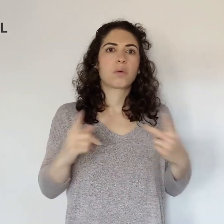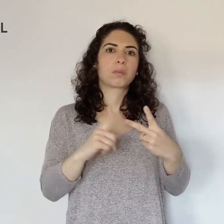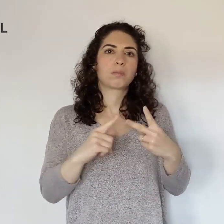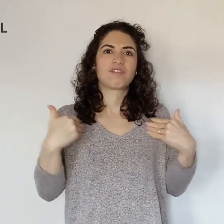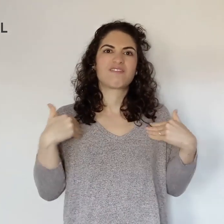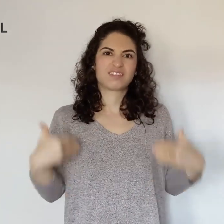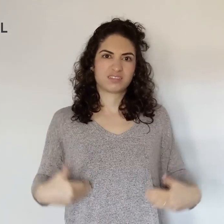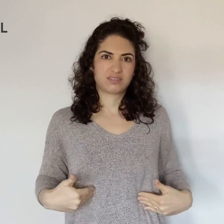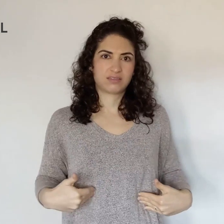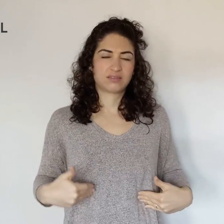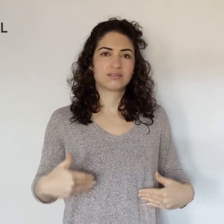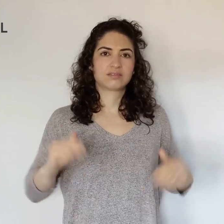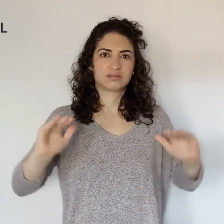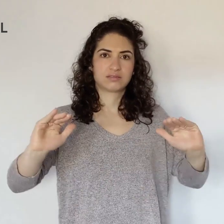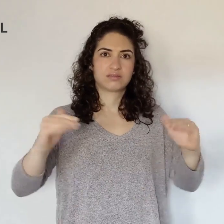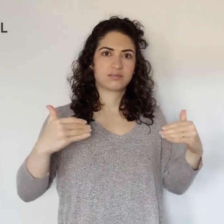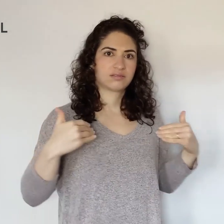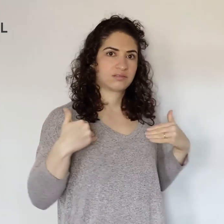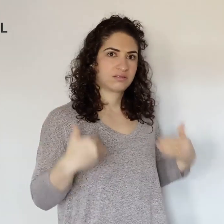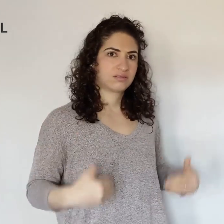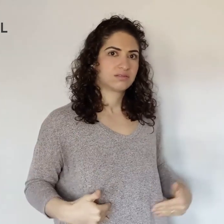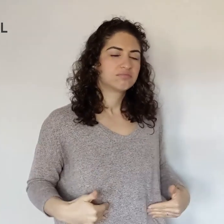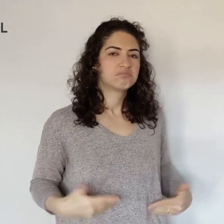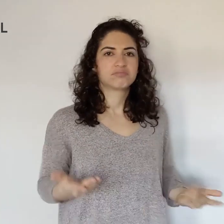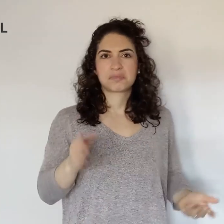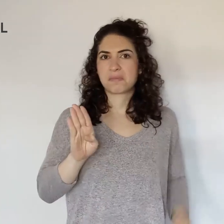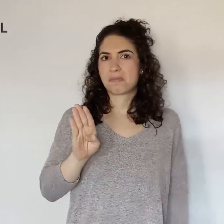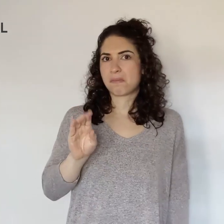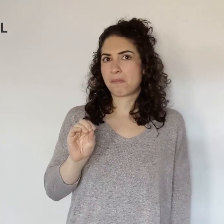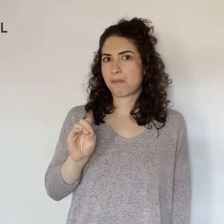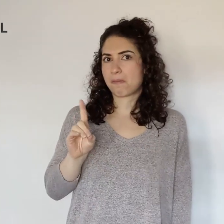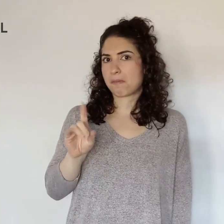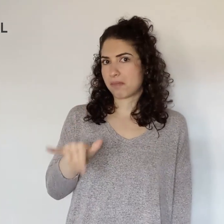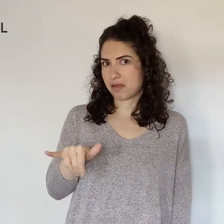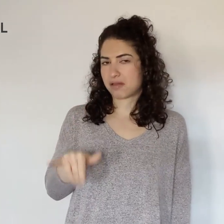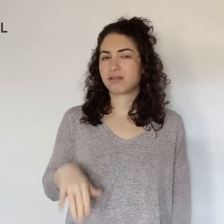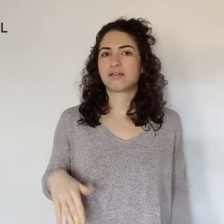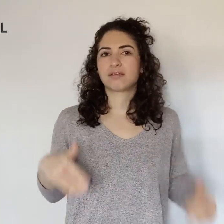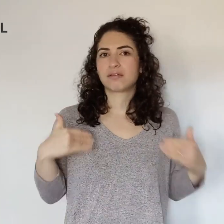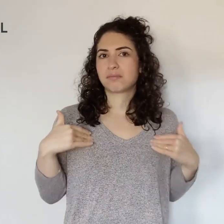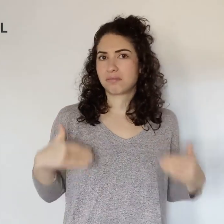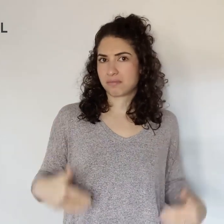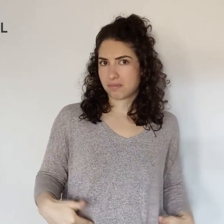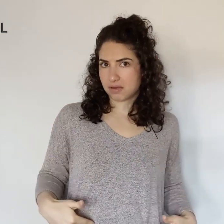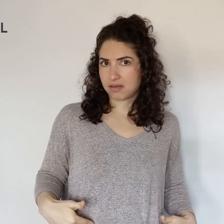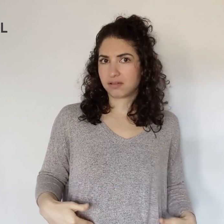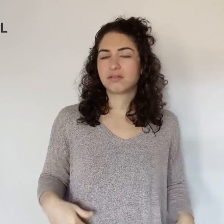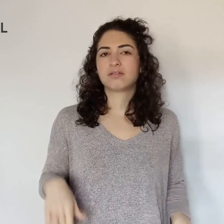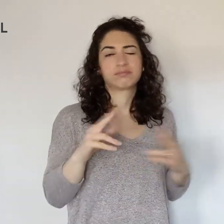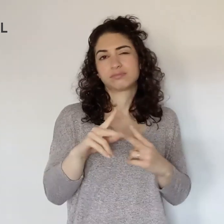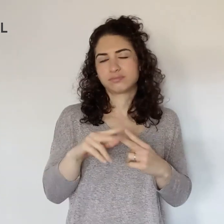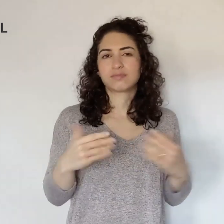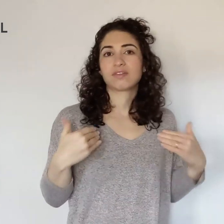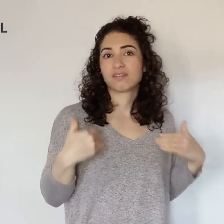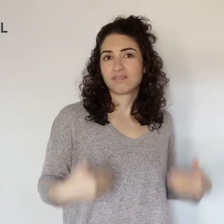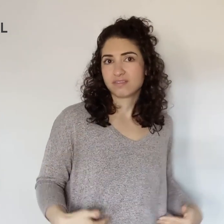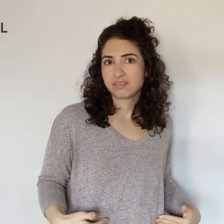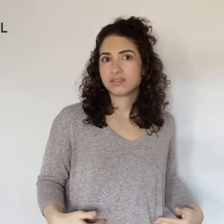Physical or physical, like this, means body. So either